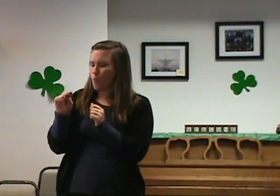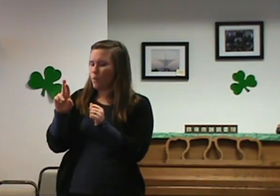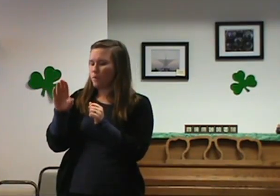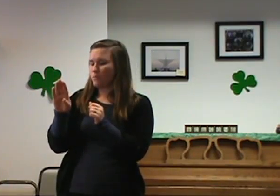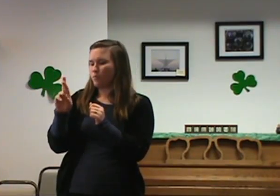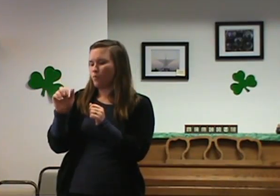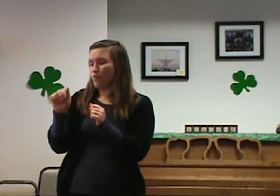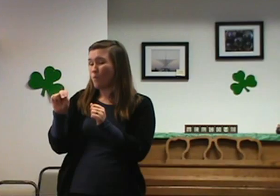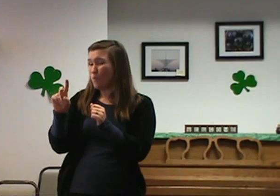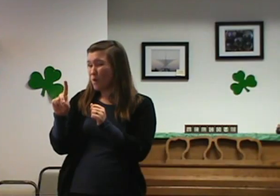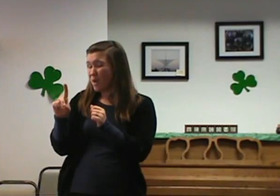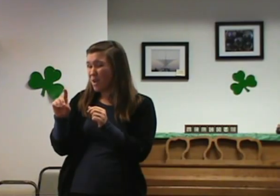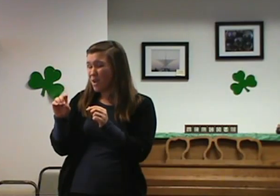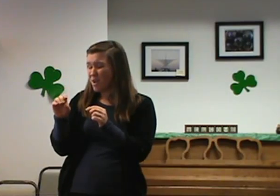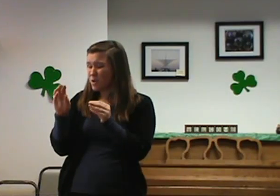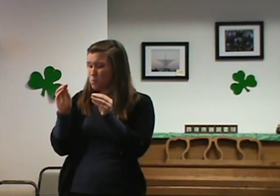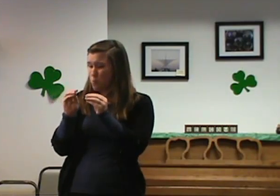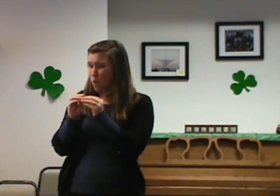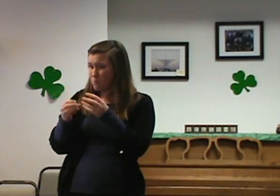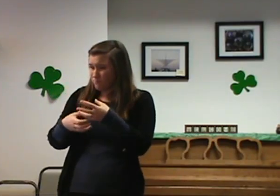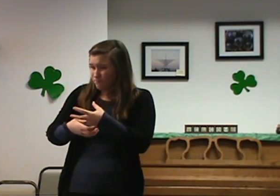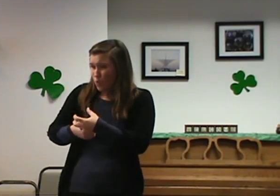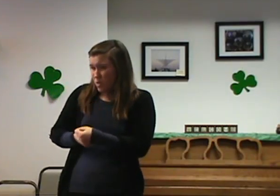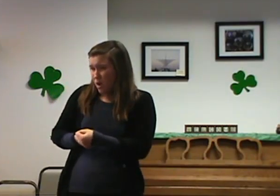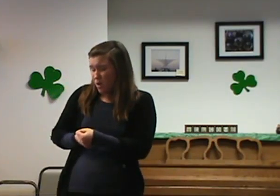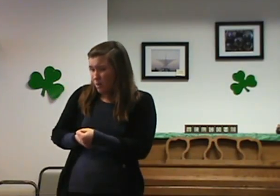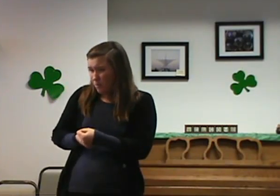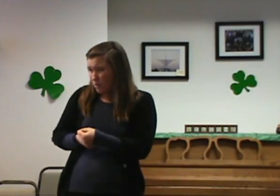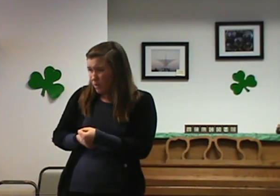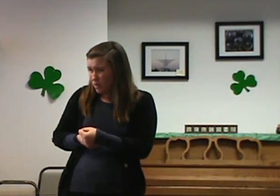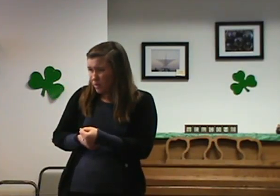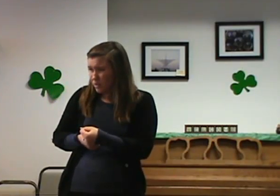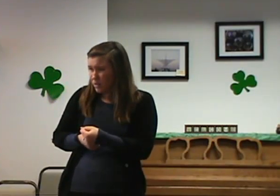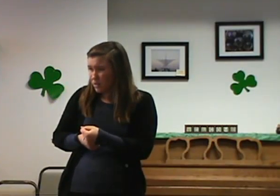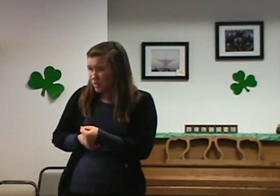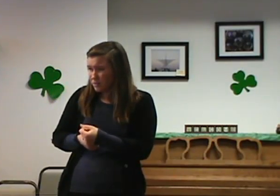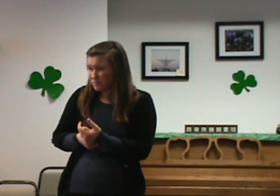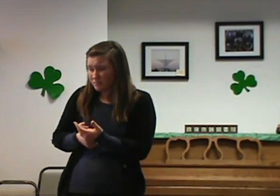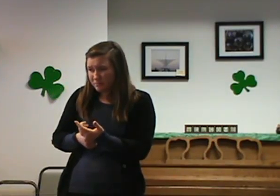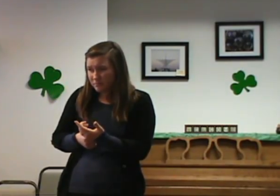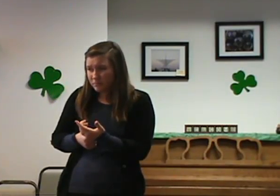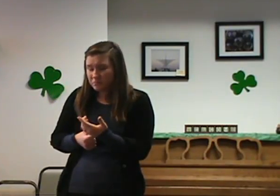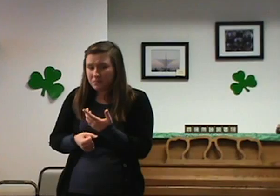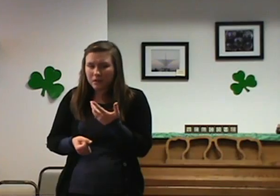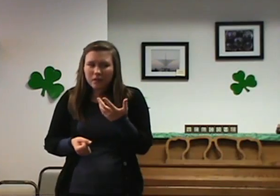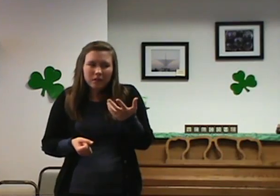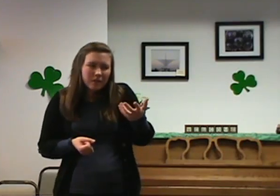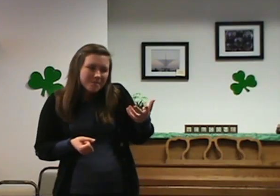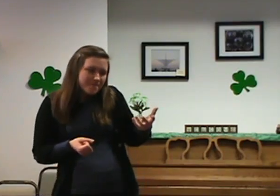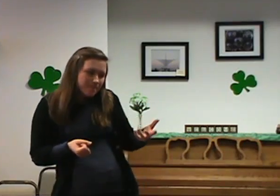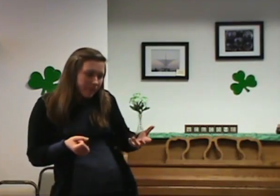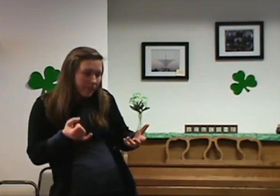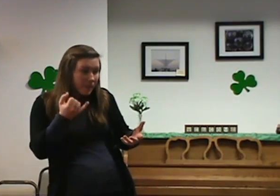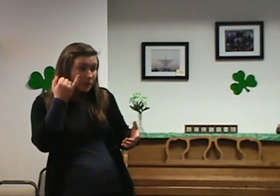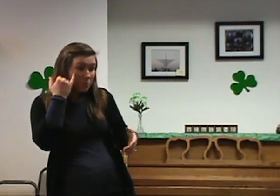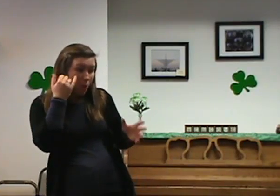other? But what I do is if someone's bought it from us, and if within 30 to